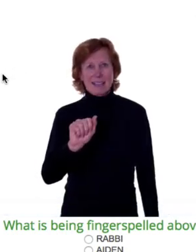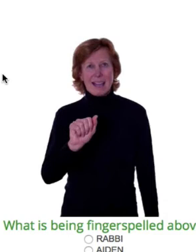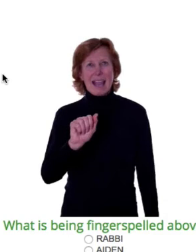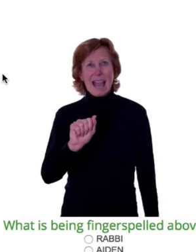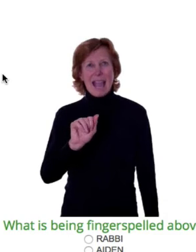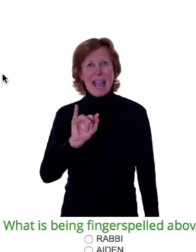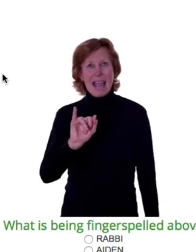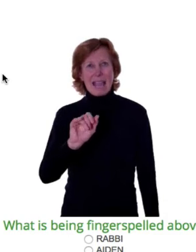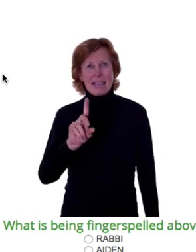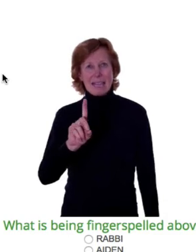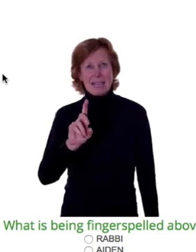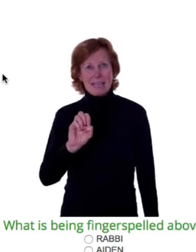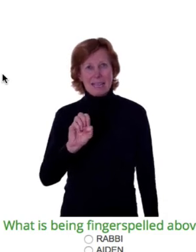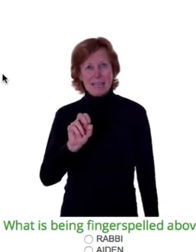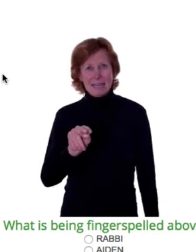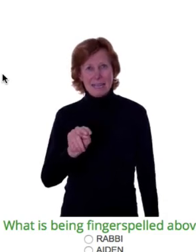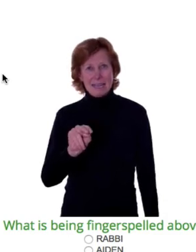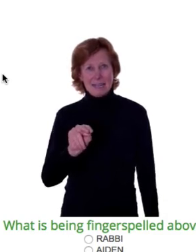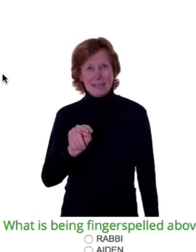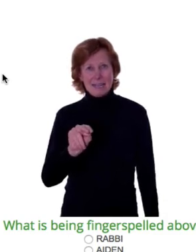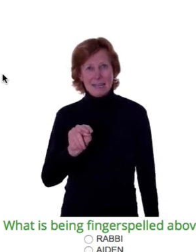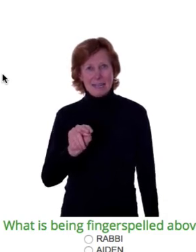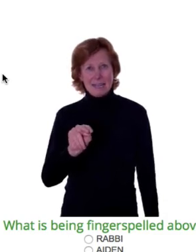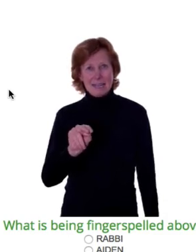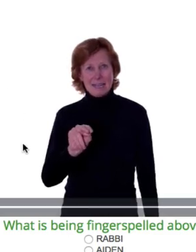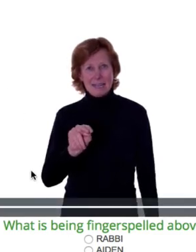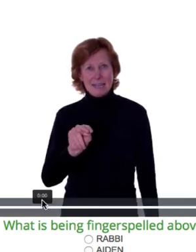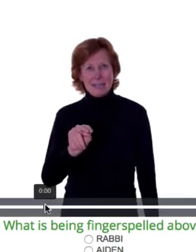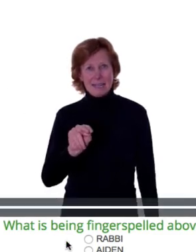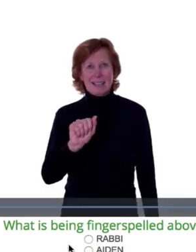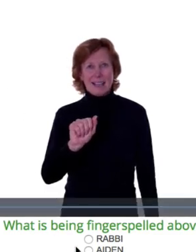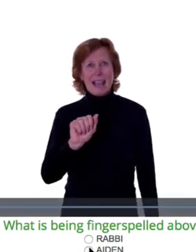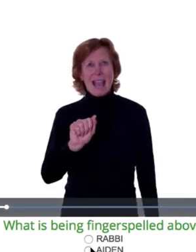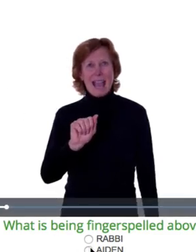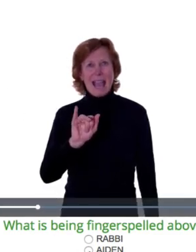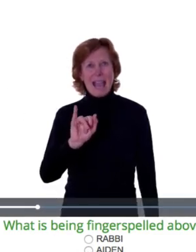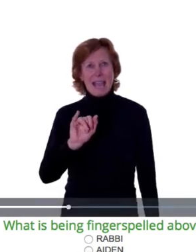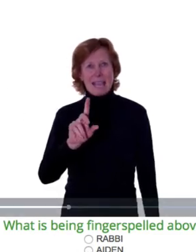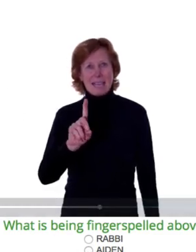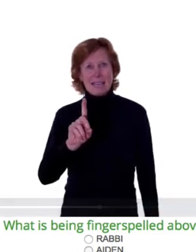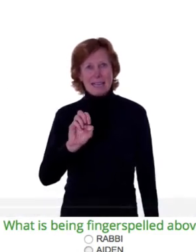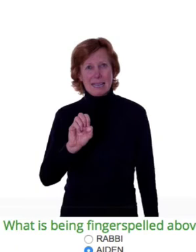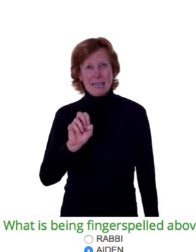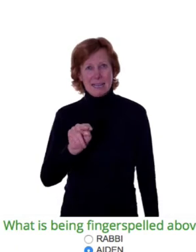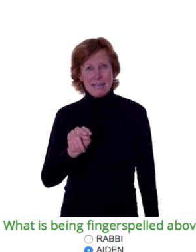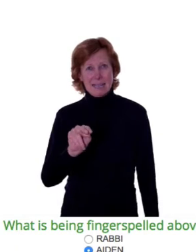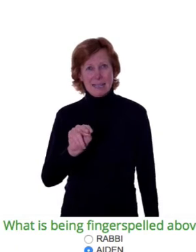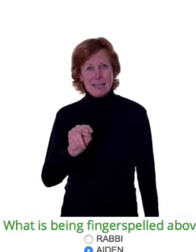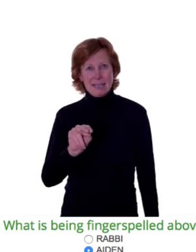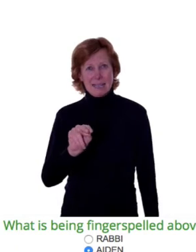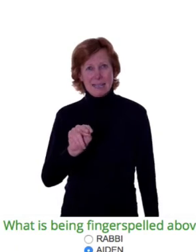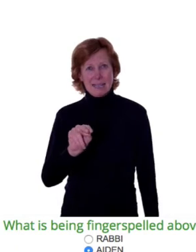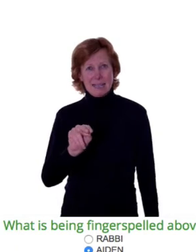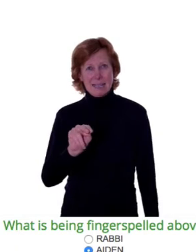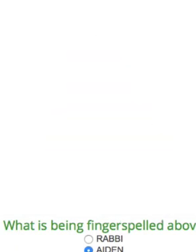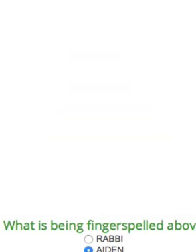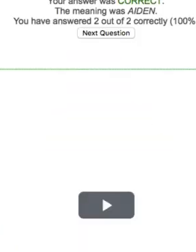Okay, did you get that one? Aiden, all right? So I'm going to click on Aiden, submit and